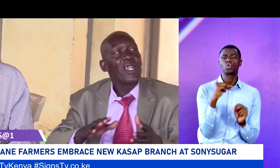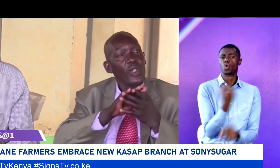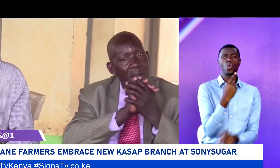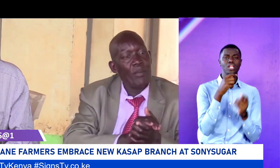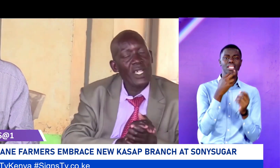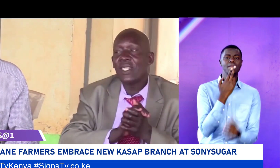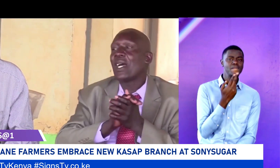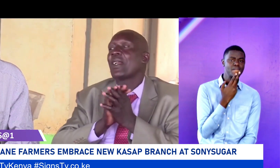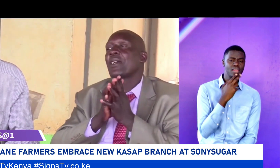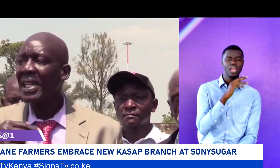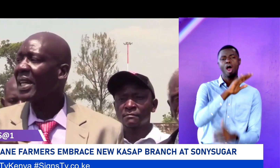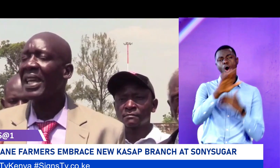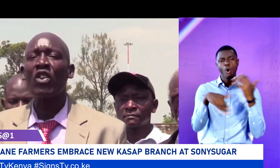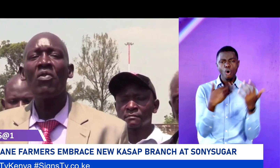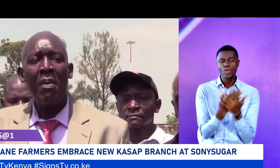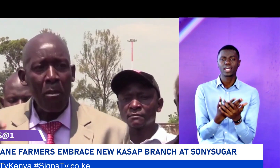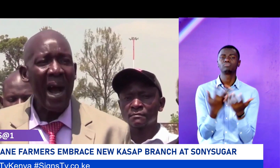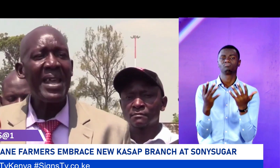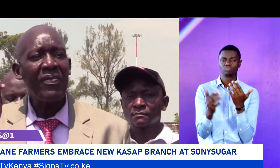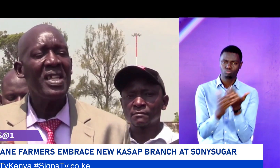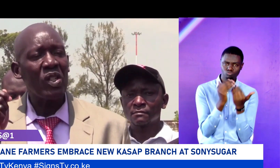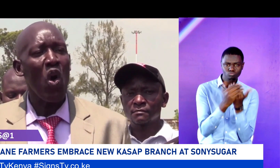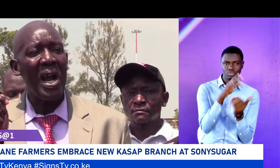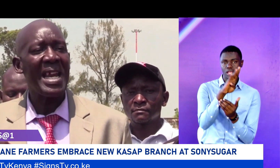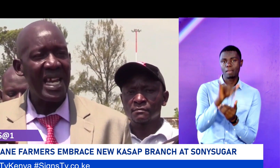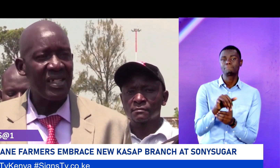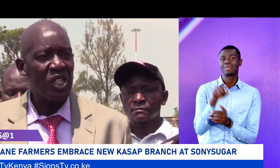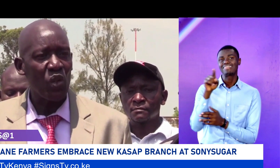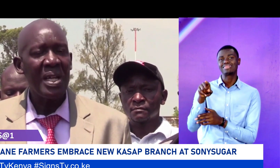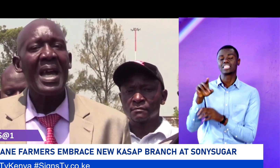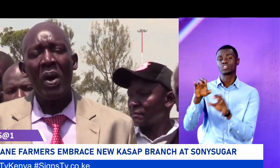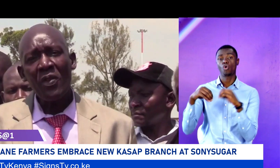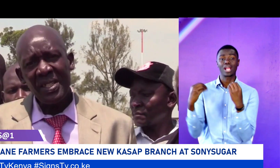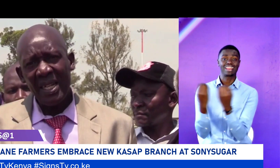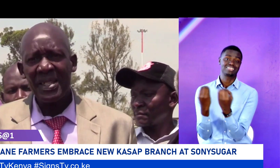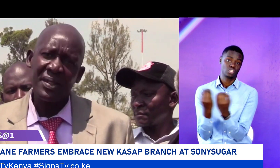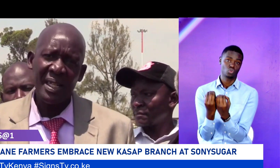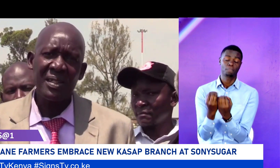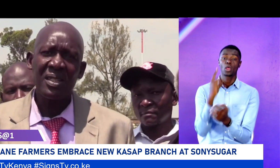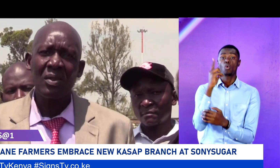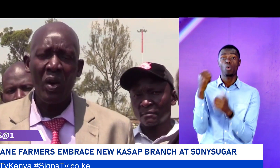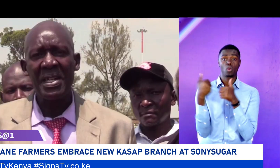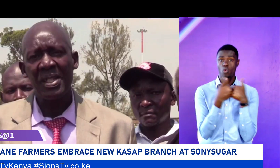all that is now taken care of by this organization. One of the challenges that this